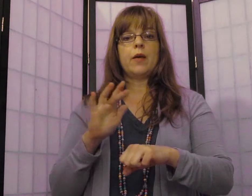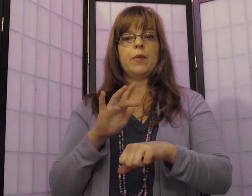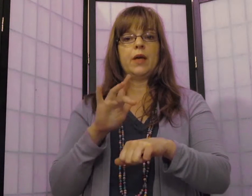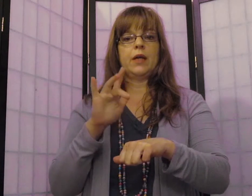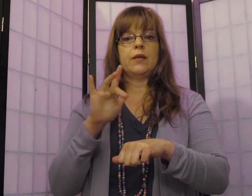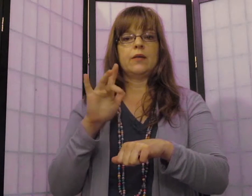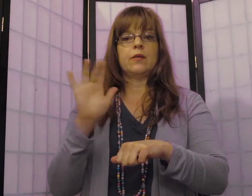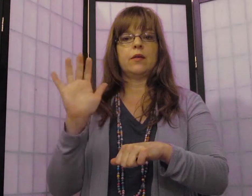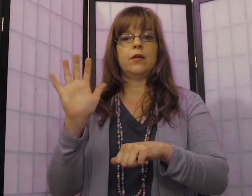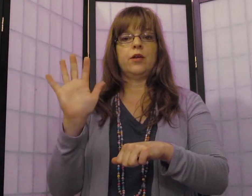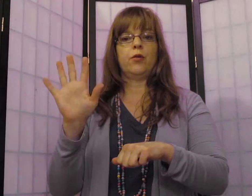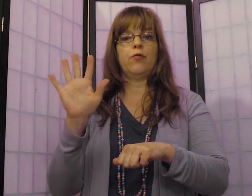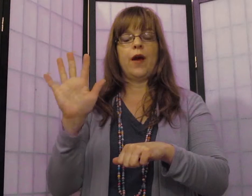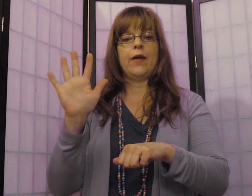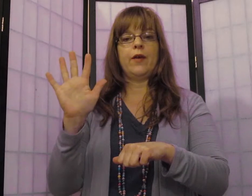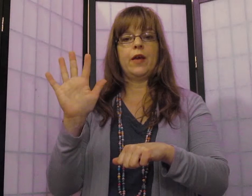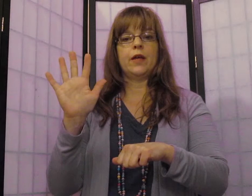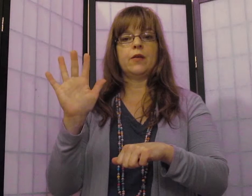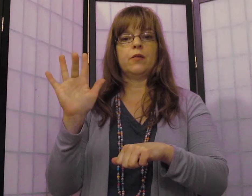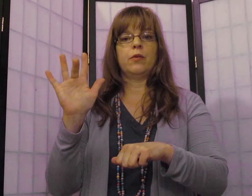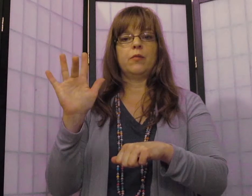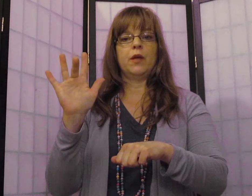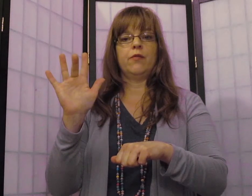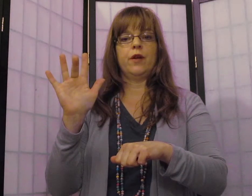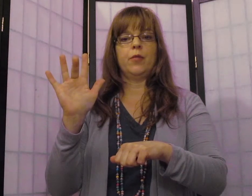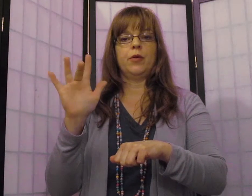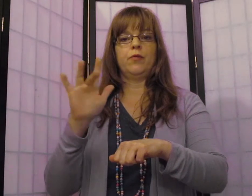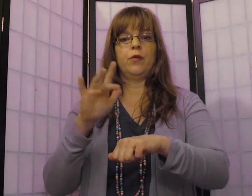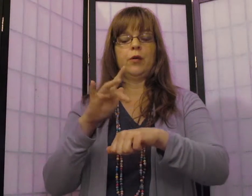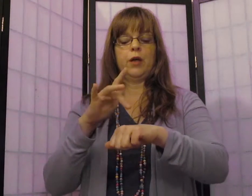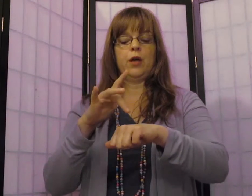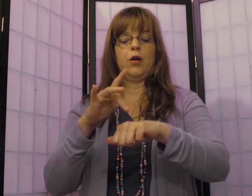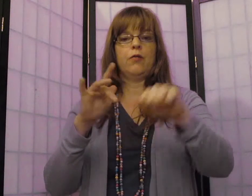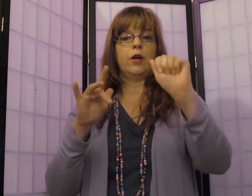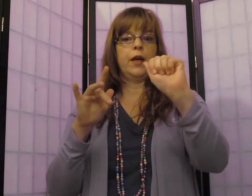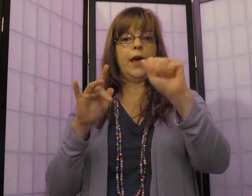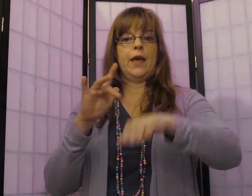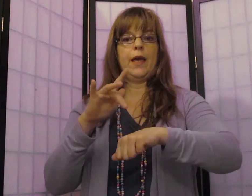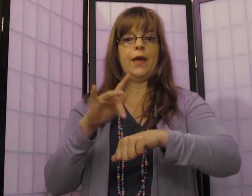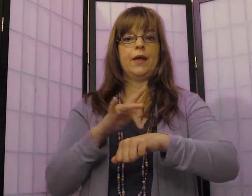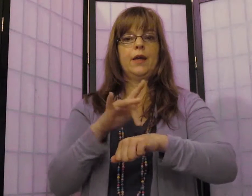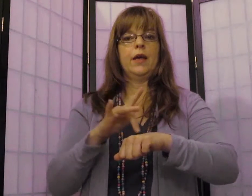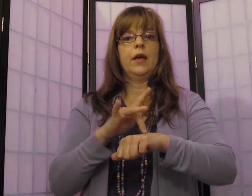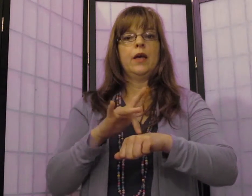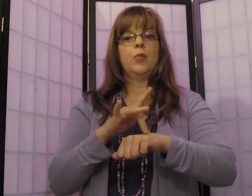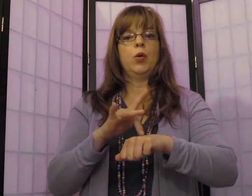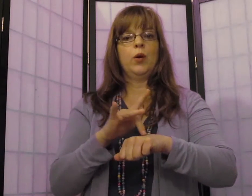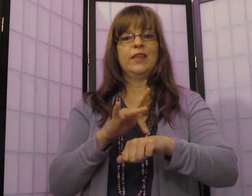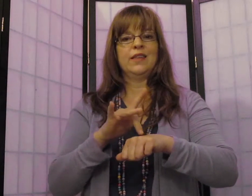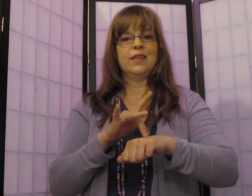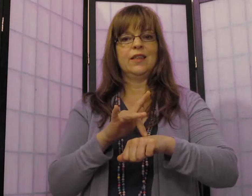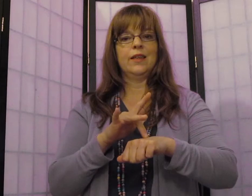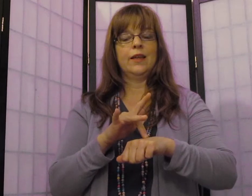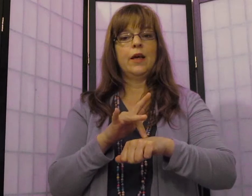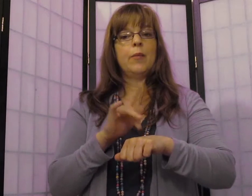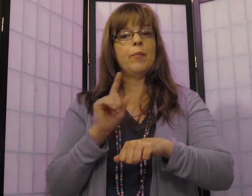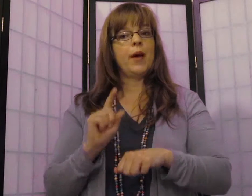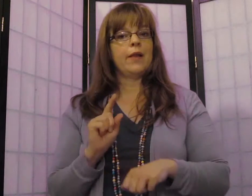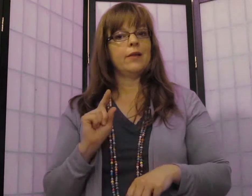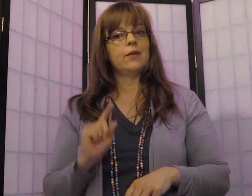them is your 5 hand with the middle finger pulled forward over an A hand, poison. But this is